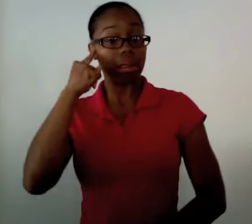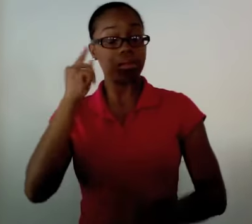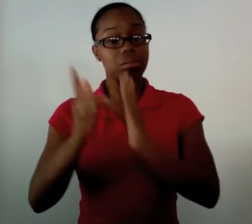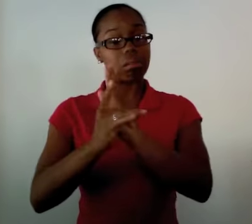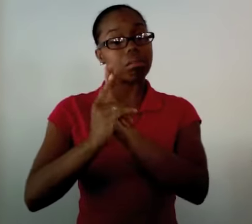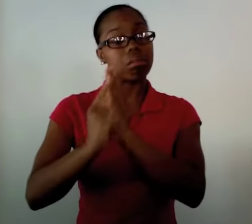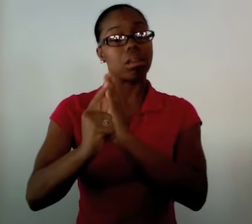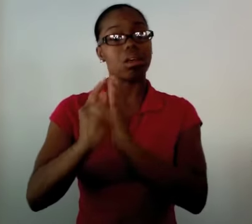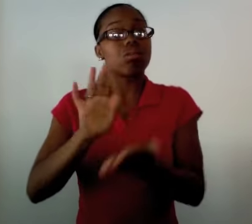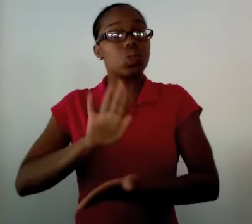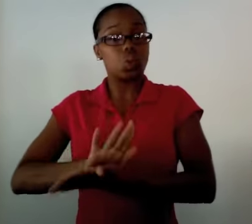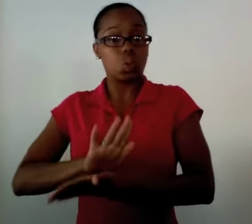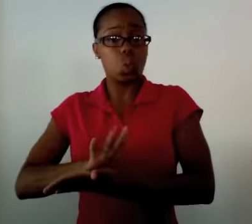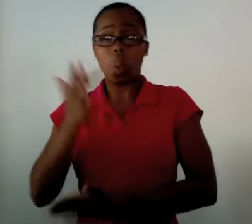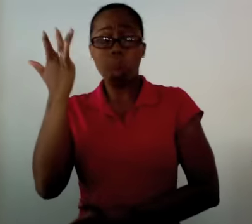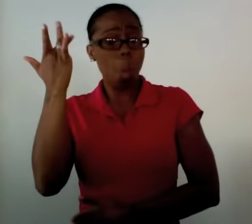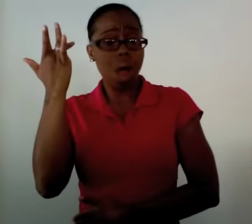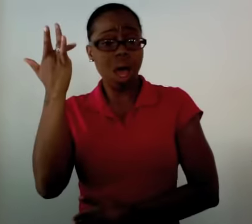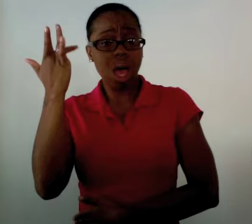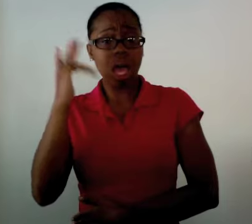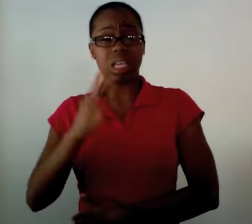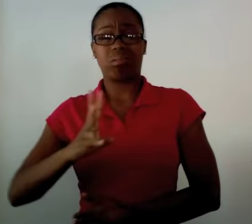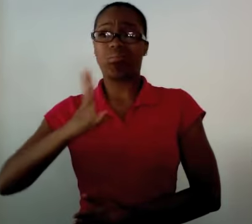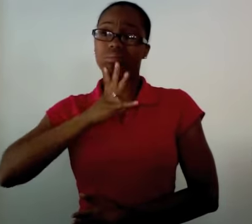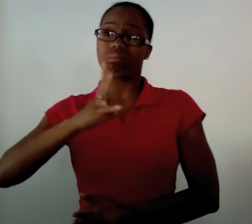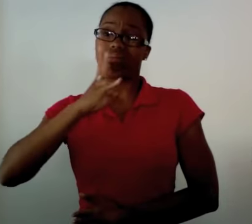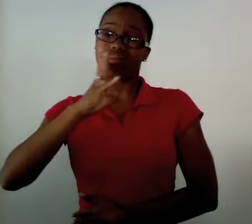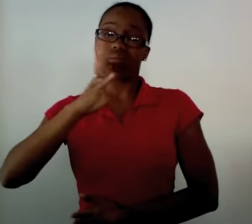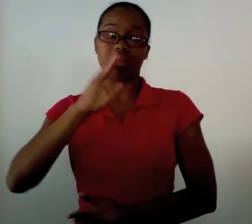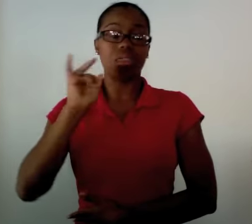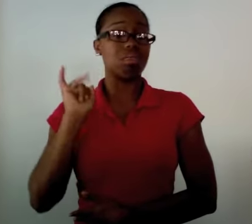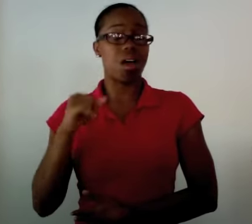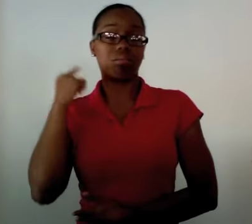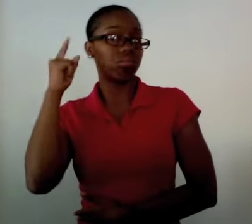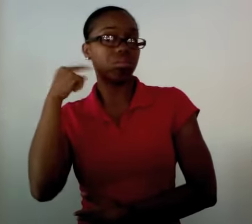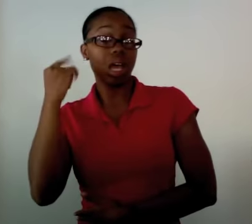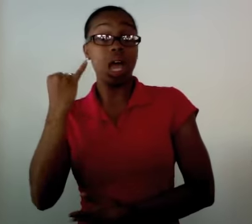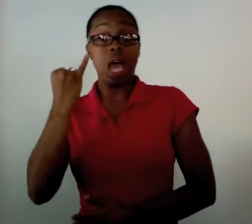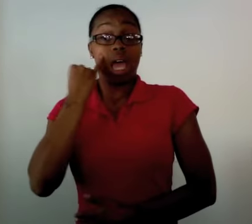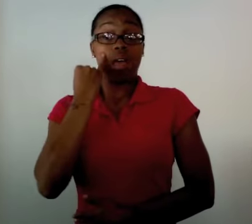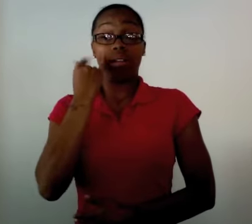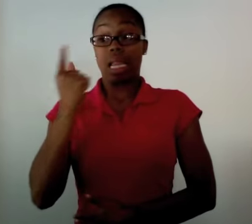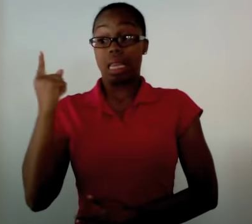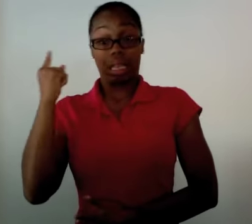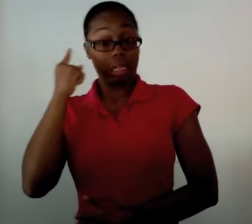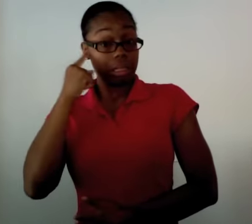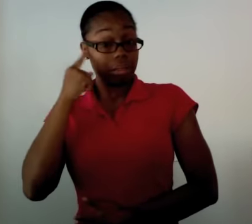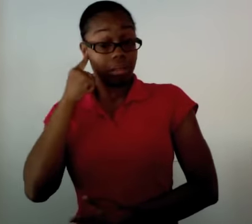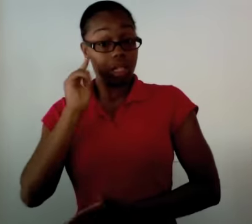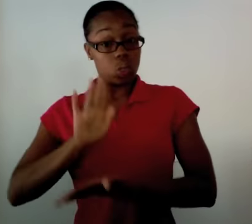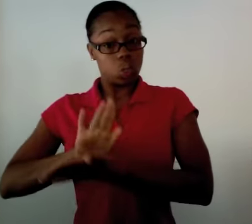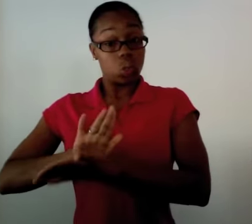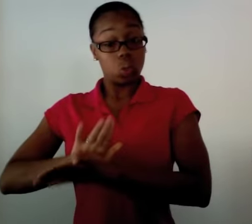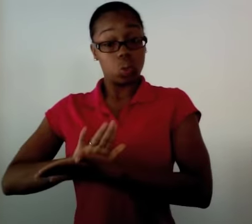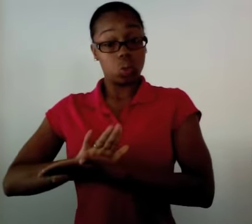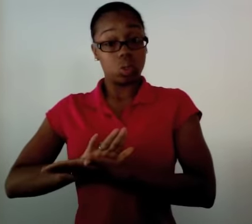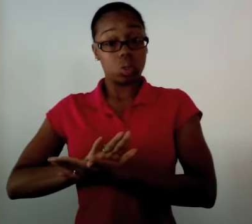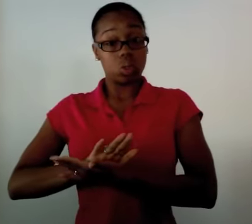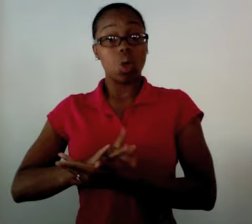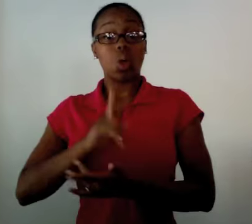not taught? It's crazy. And if we can teach listening in our schools, we can take our listening off that slippery slope to that dangerous,